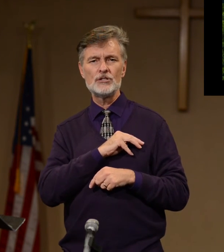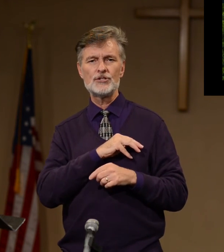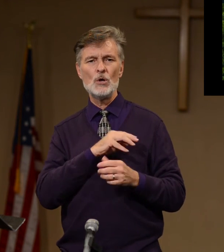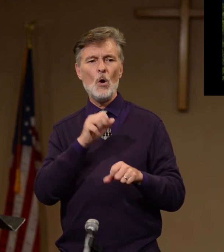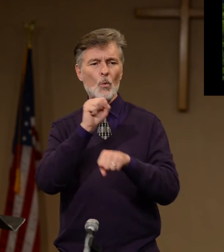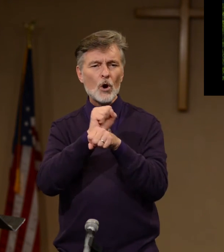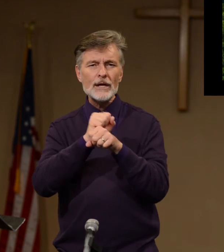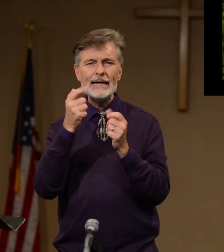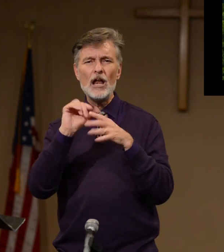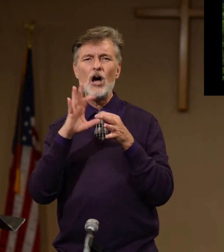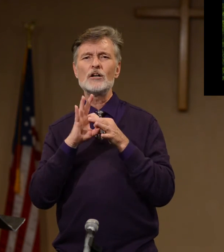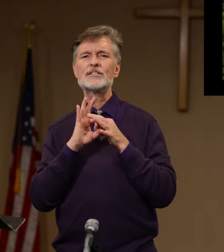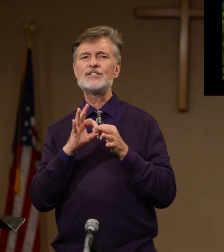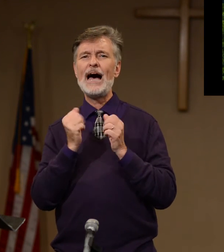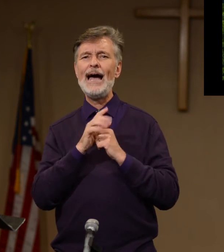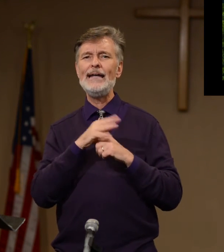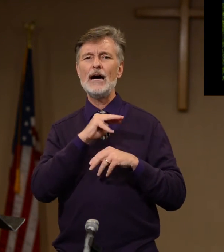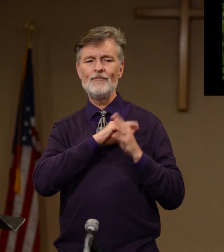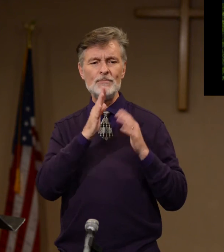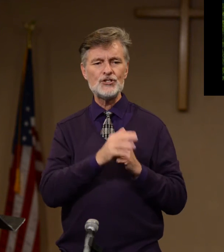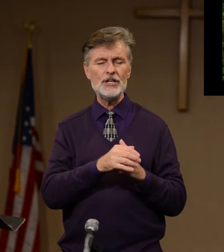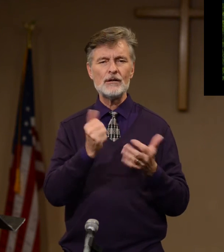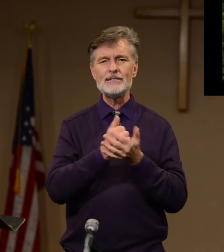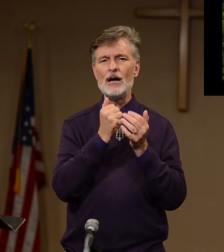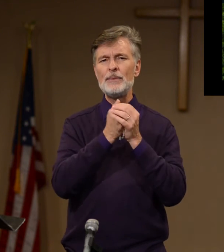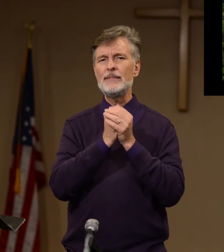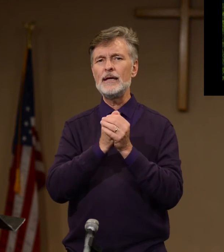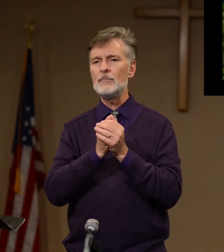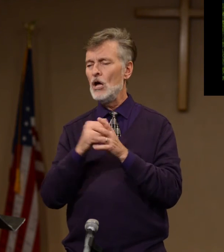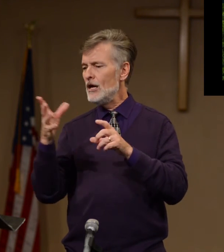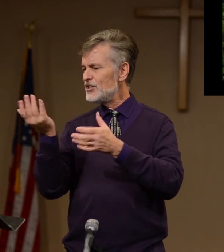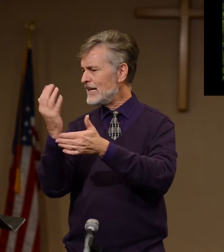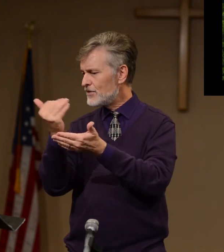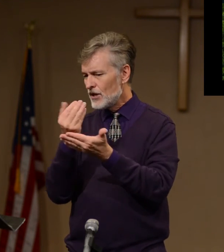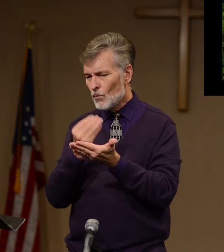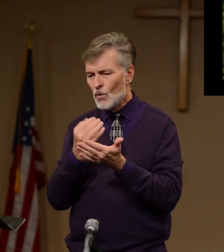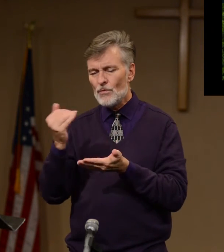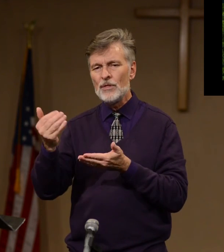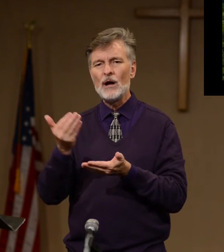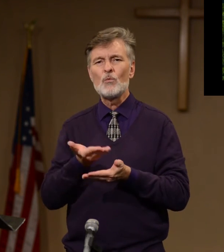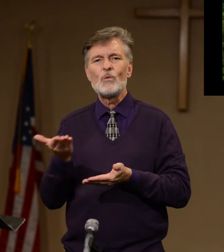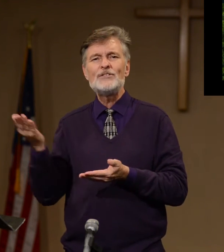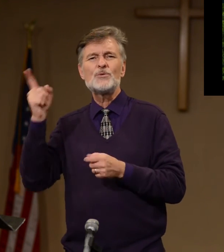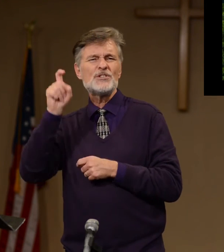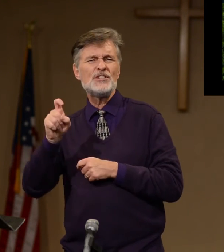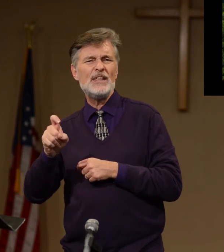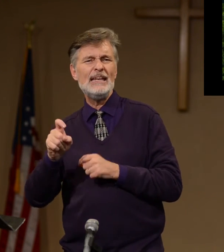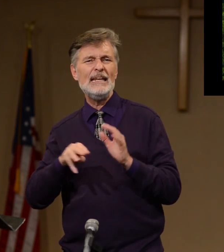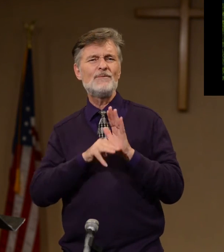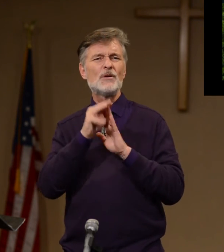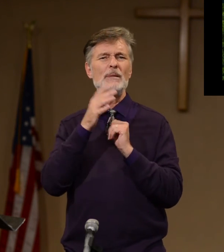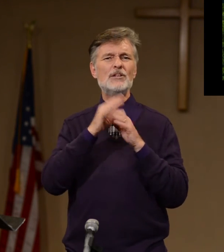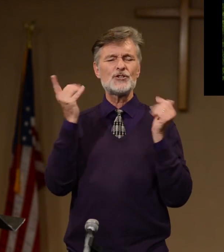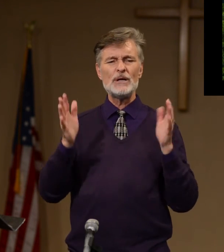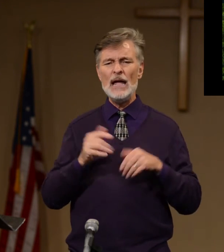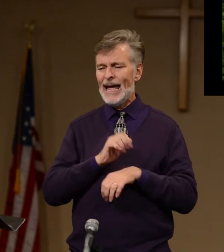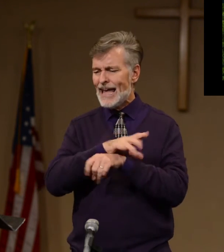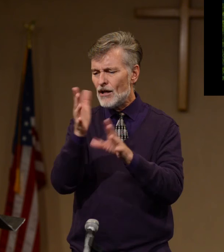missions, working alongside of missionaries, helping them to get the resources they need for ministry,